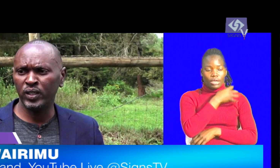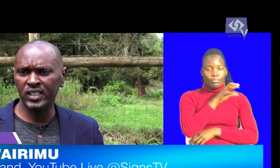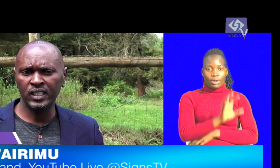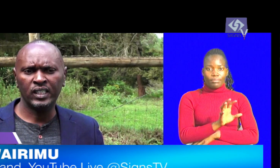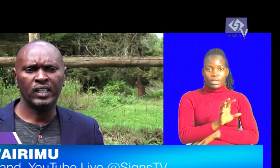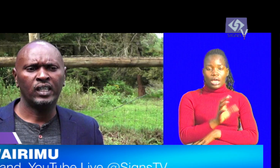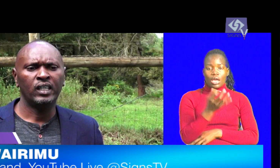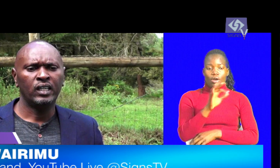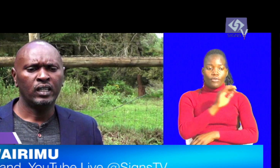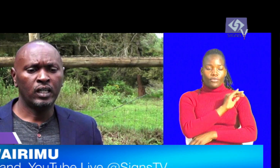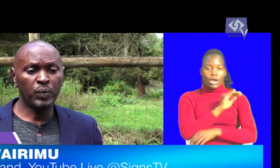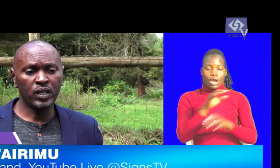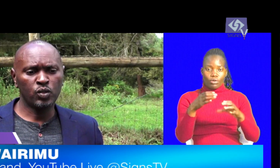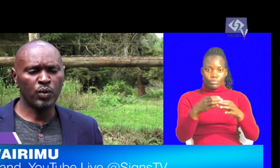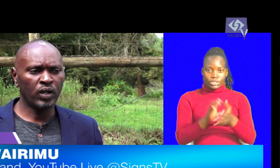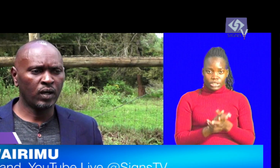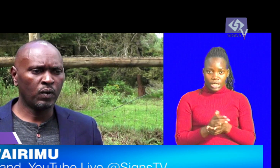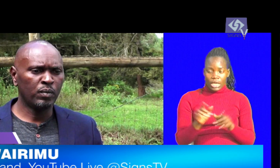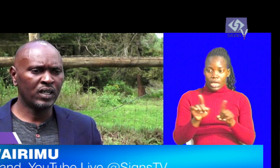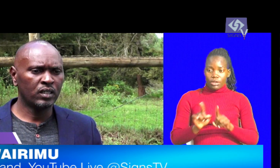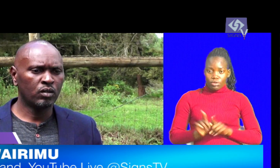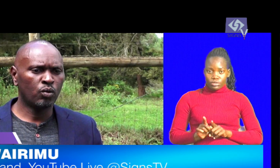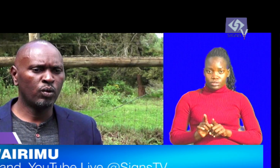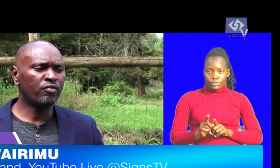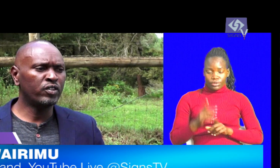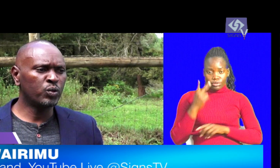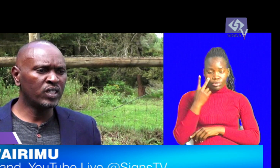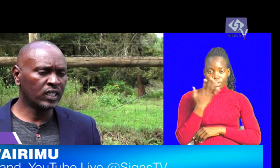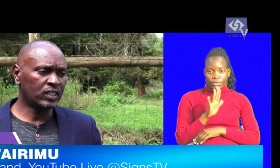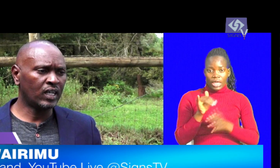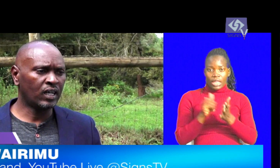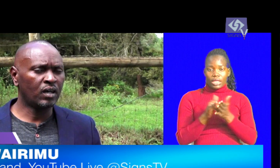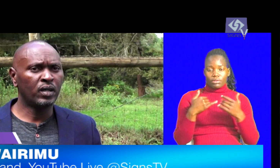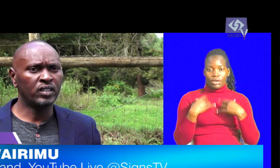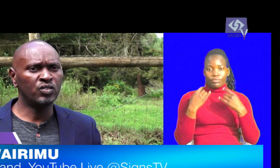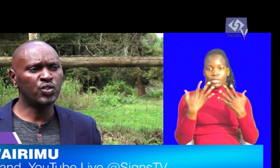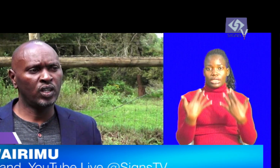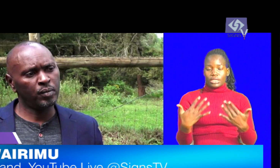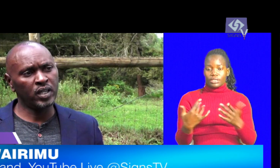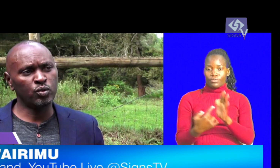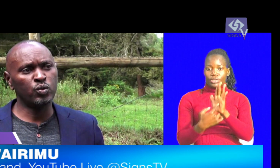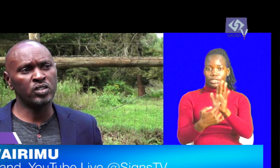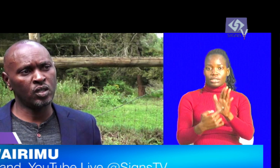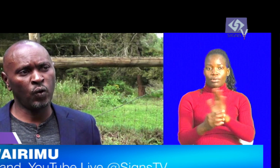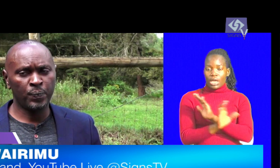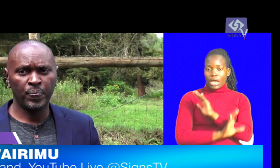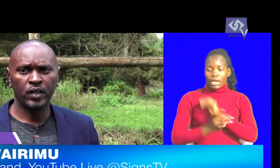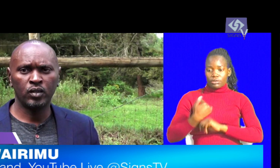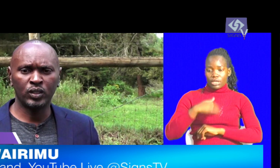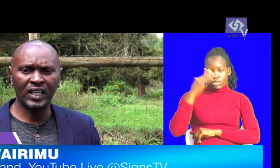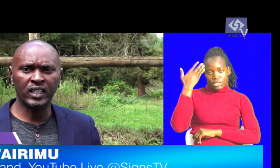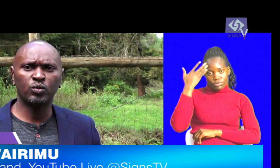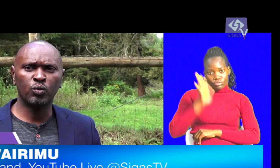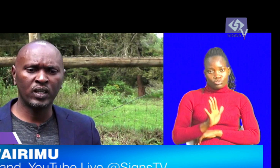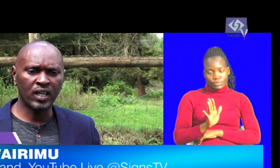community. Na pia tumeona ya kwamba kuna vitu nyingi sana kama nchi labda hatujui ziko. Not unless tukue na